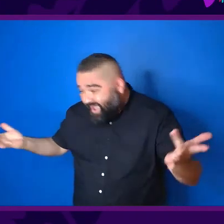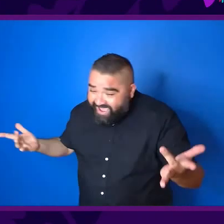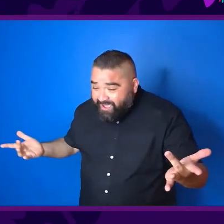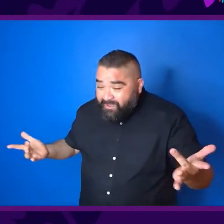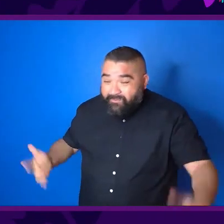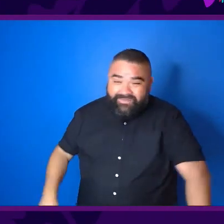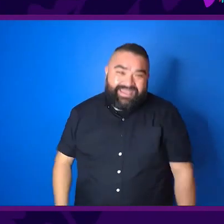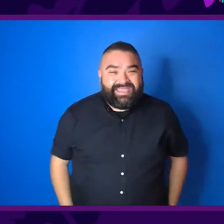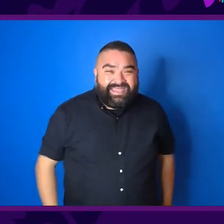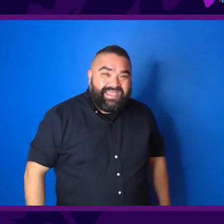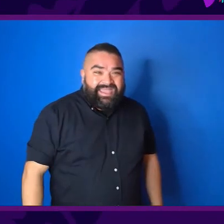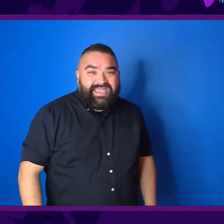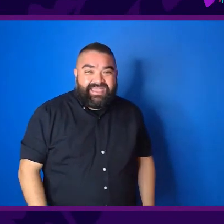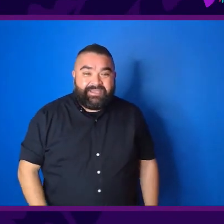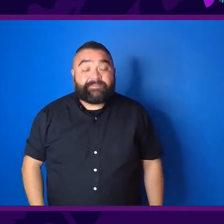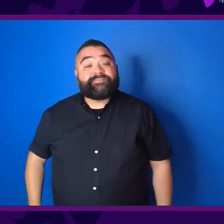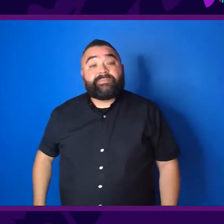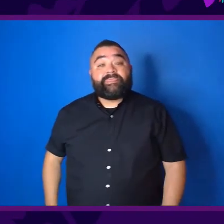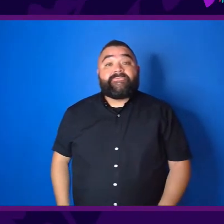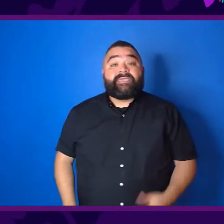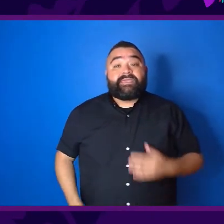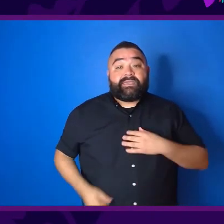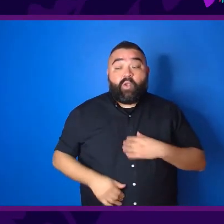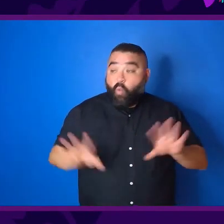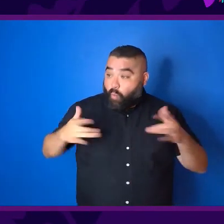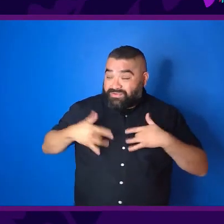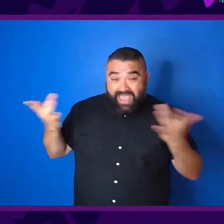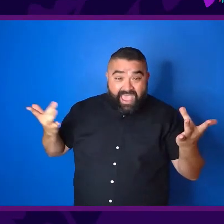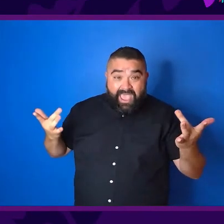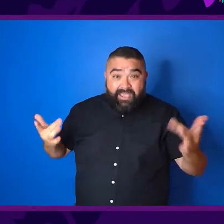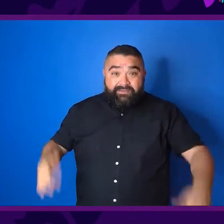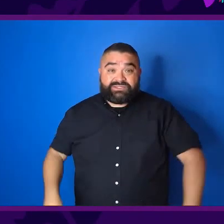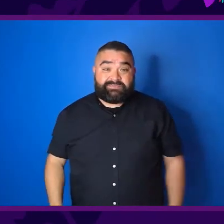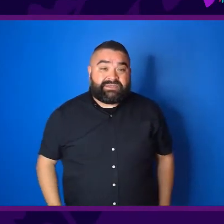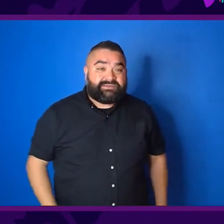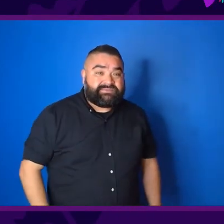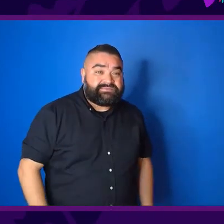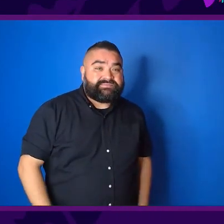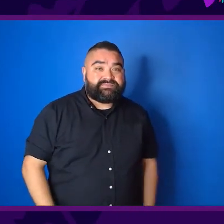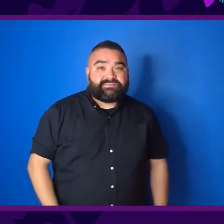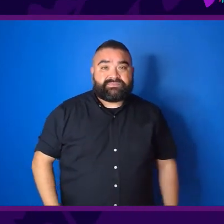What's up, Eva? How you doing? I'm fine, Eva. How are you?